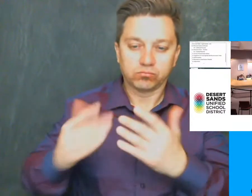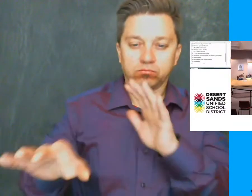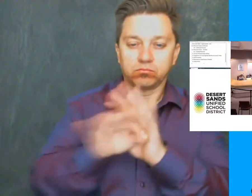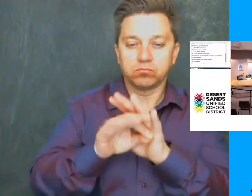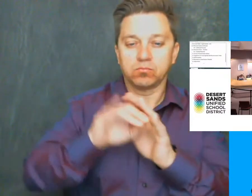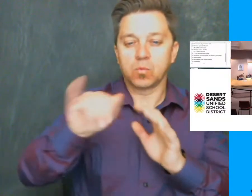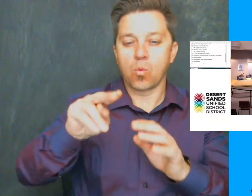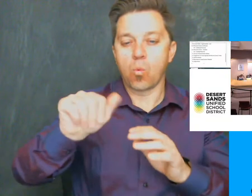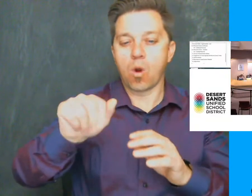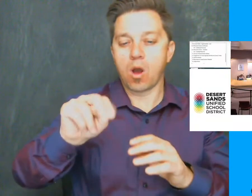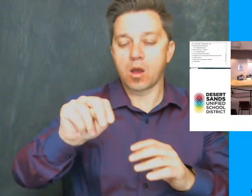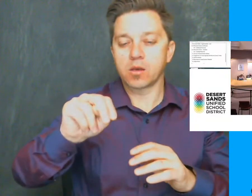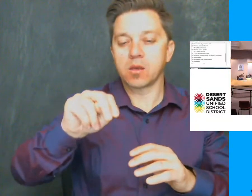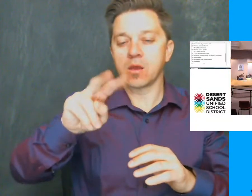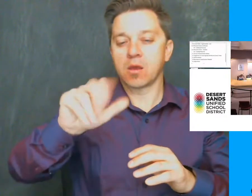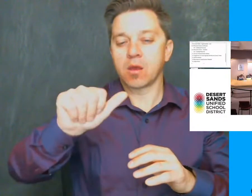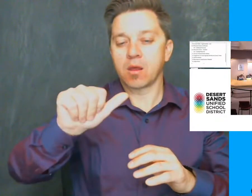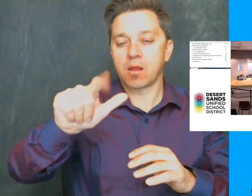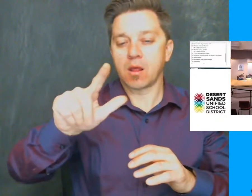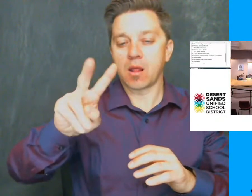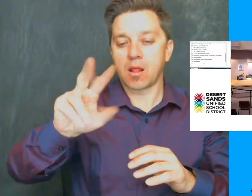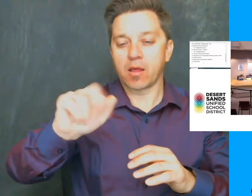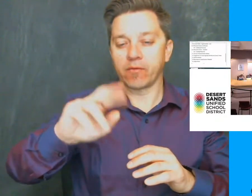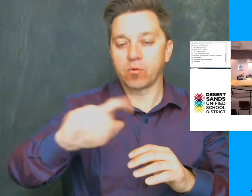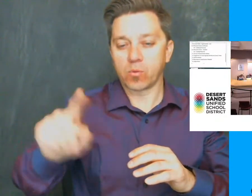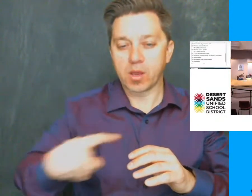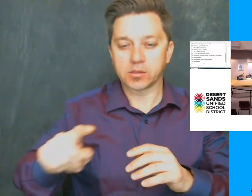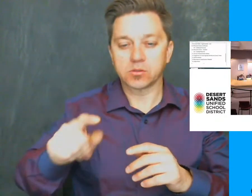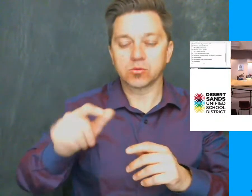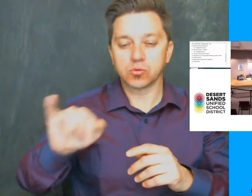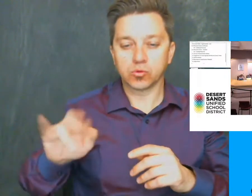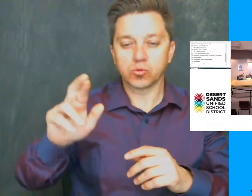Alvarez Jr. to the position of Manager of Maintenance Services.